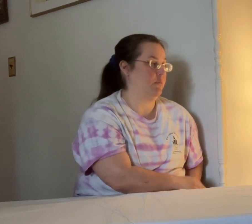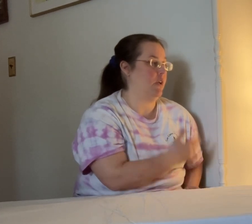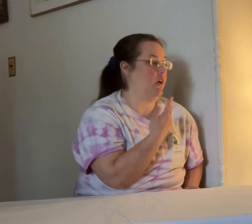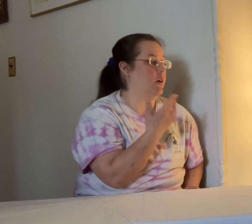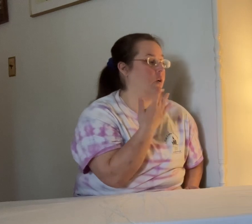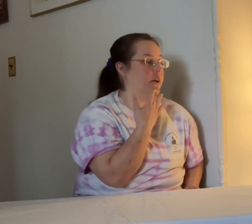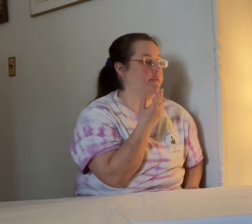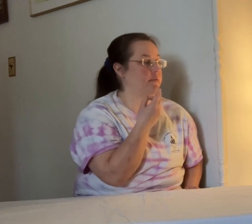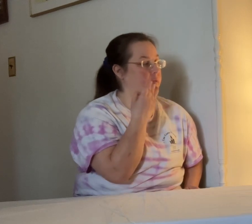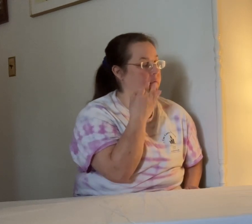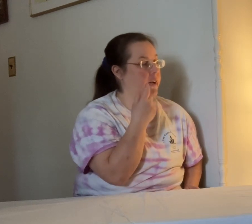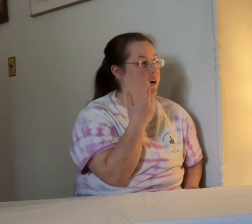Go on, read on.